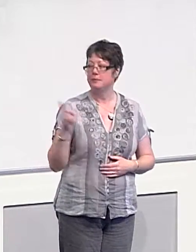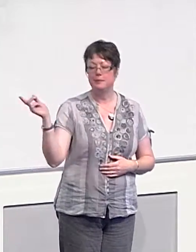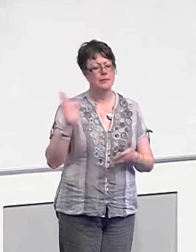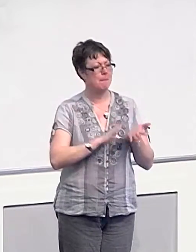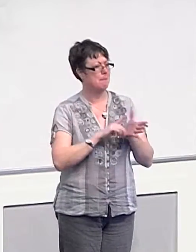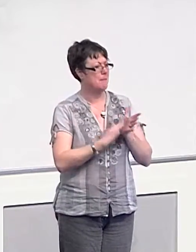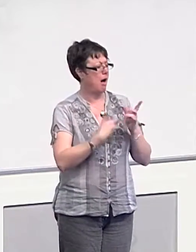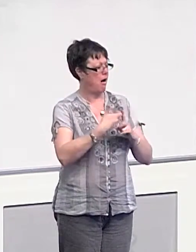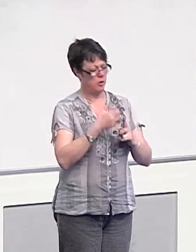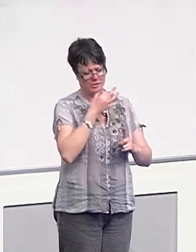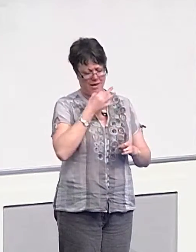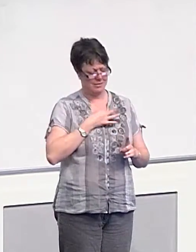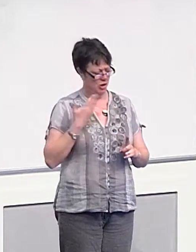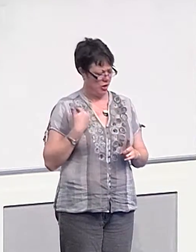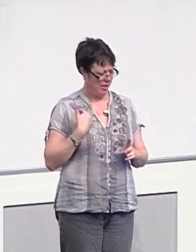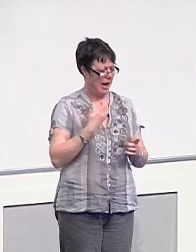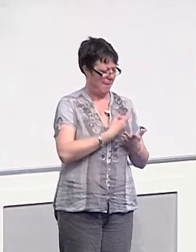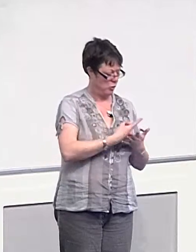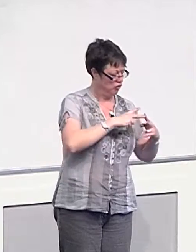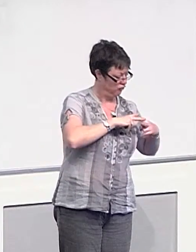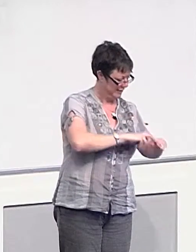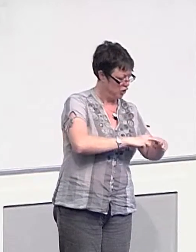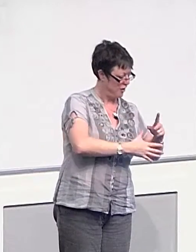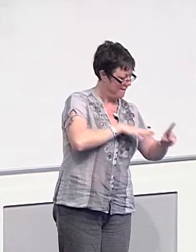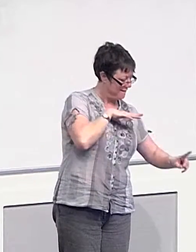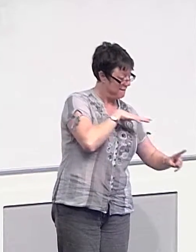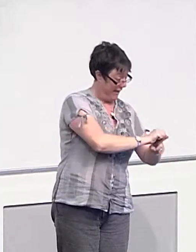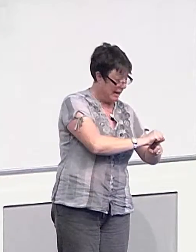research findings into practice. Well, these sort of